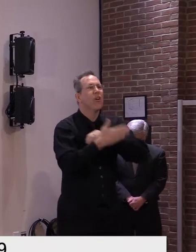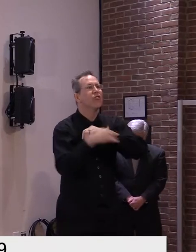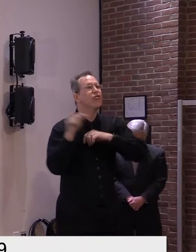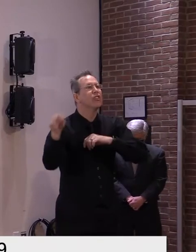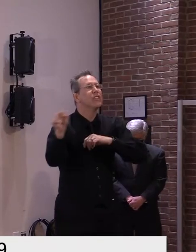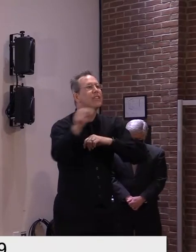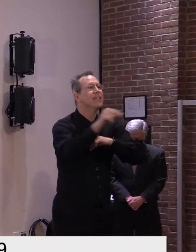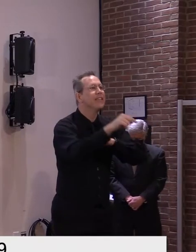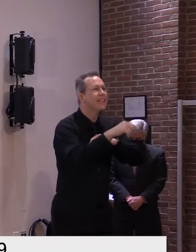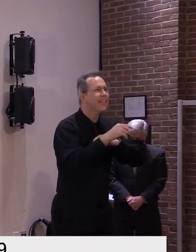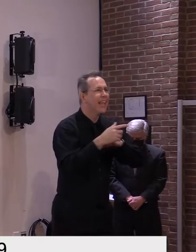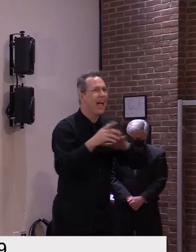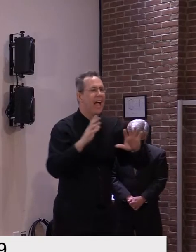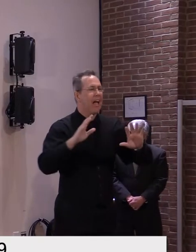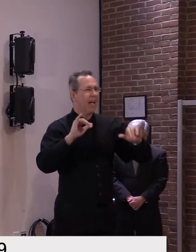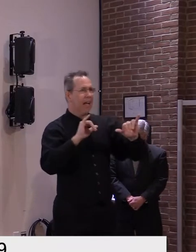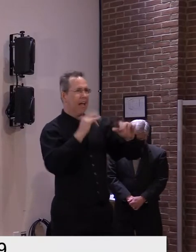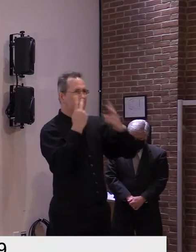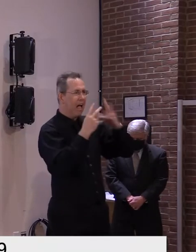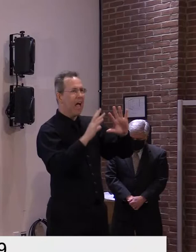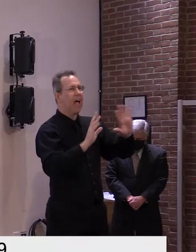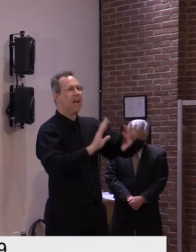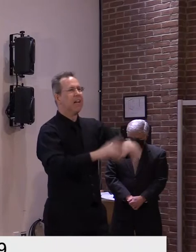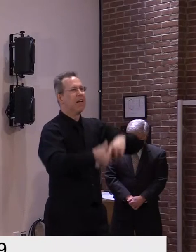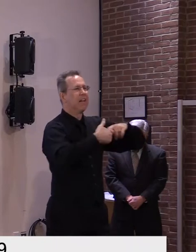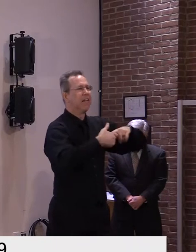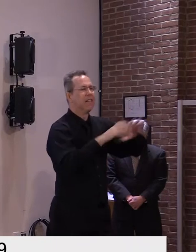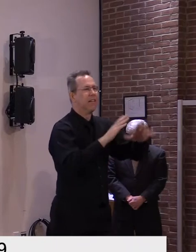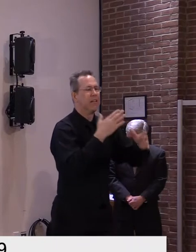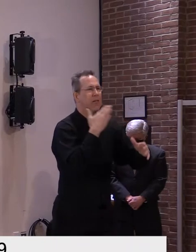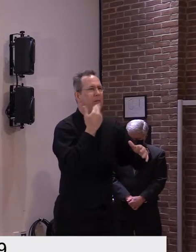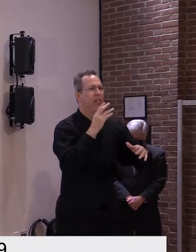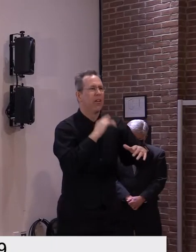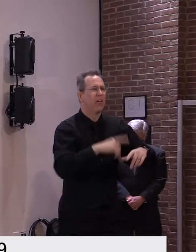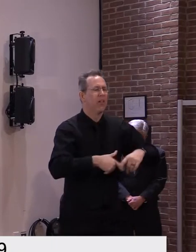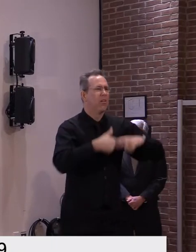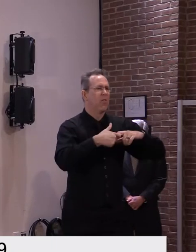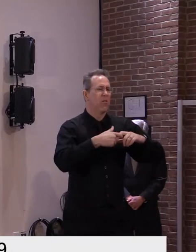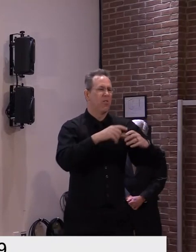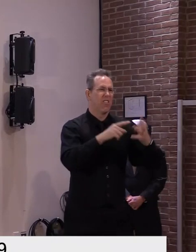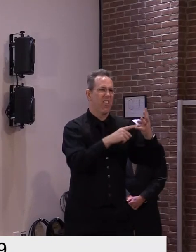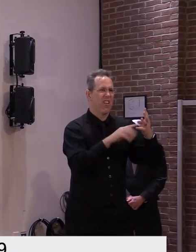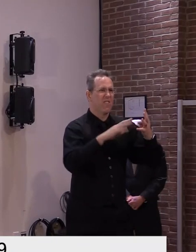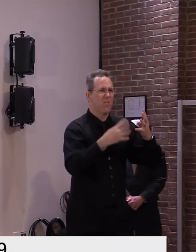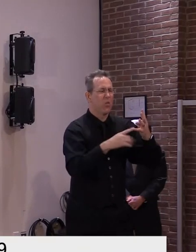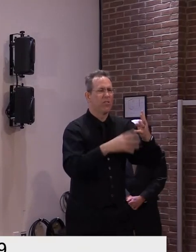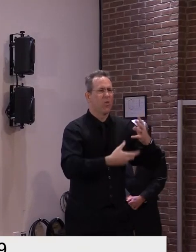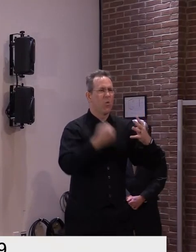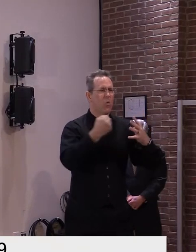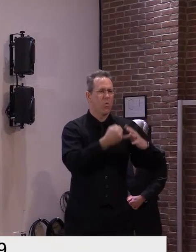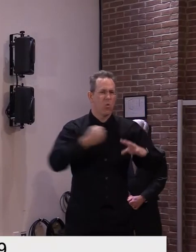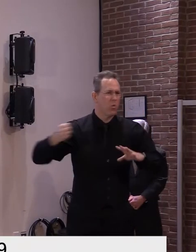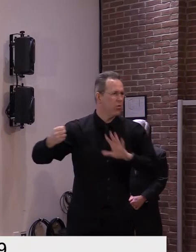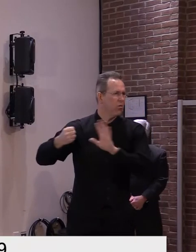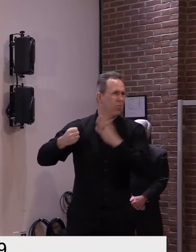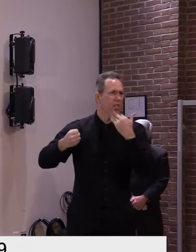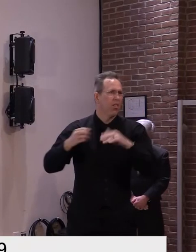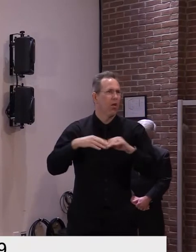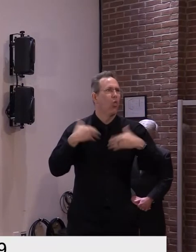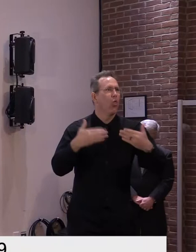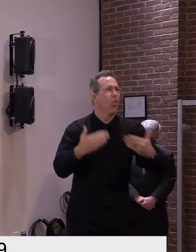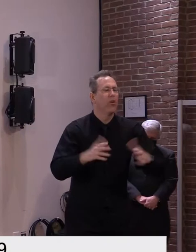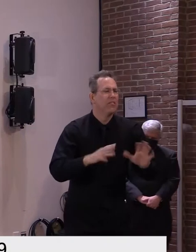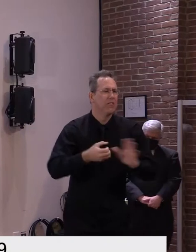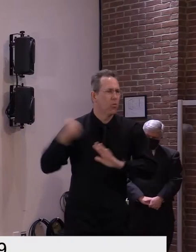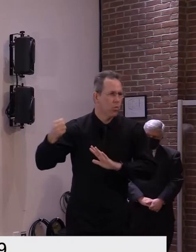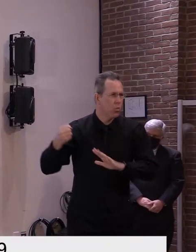what is always termed an abundance of caution, so they're putting a pause on things. Another conclusion is that there's actually